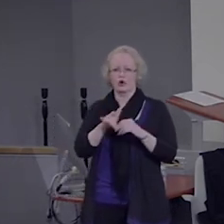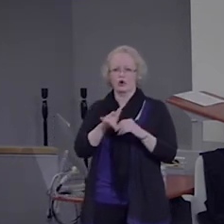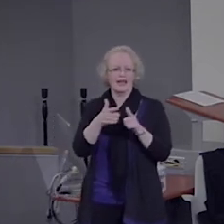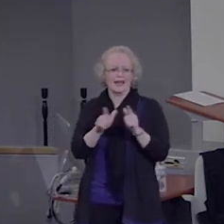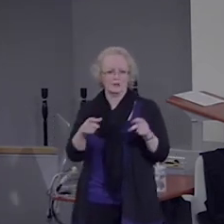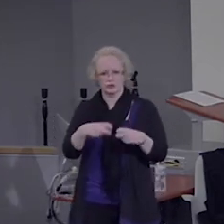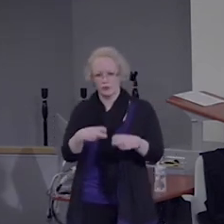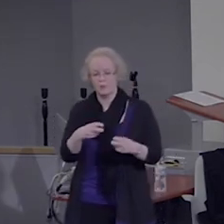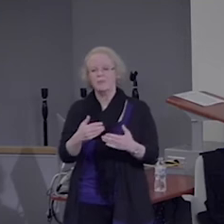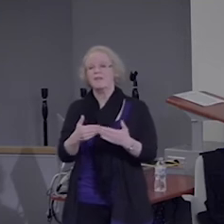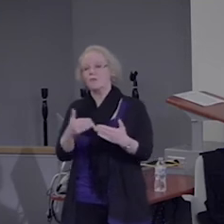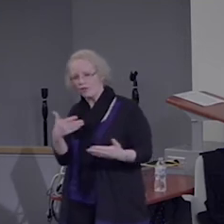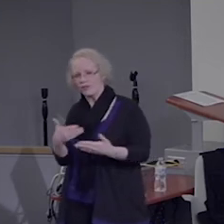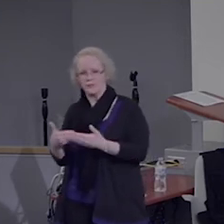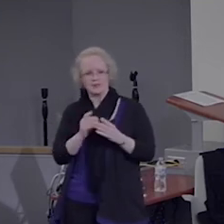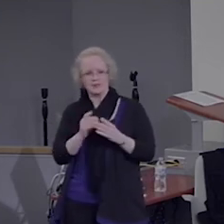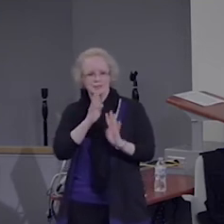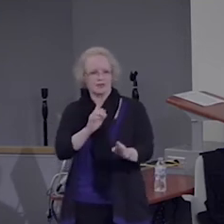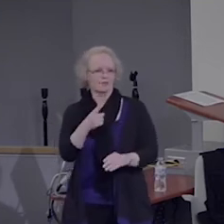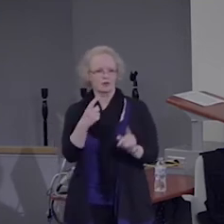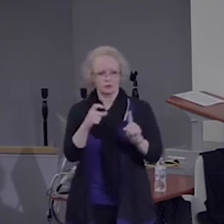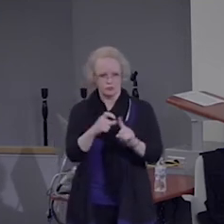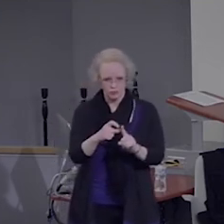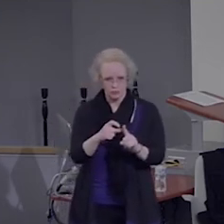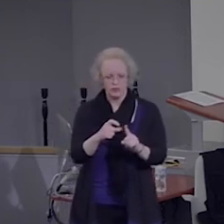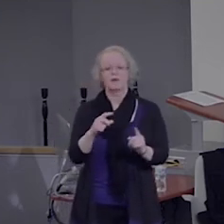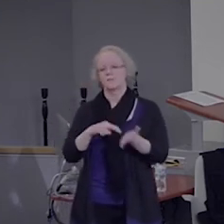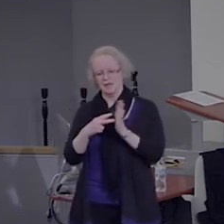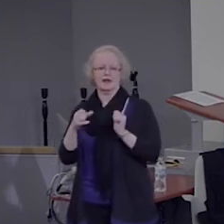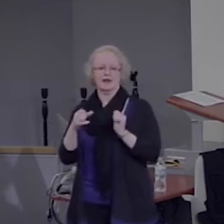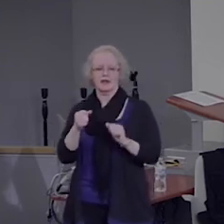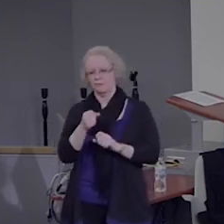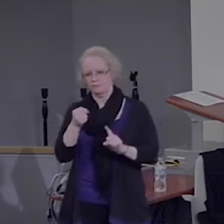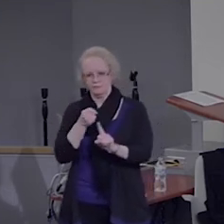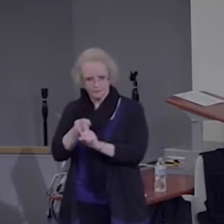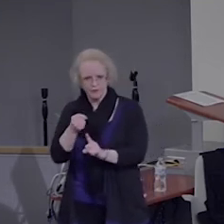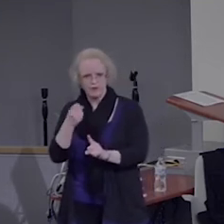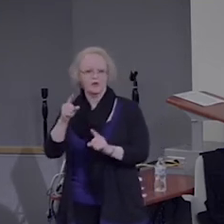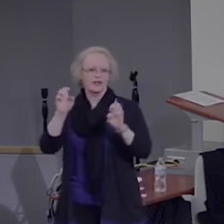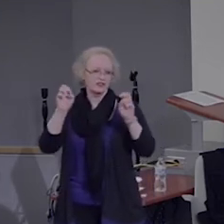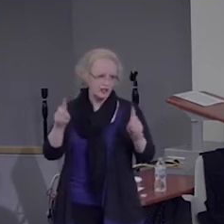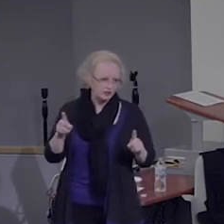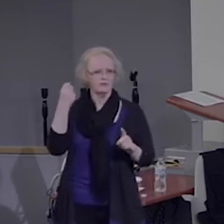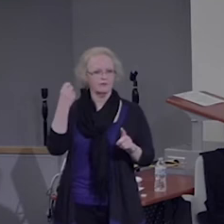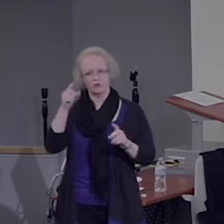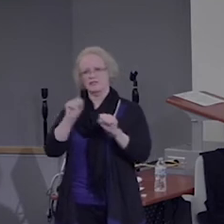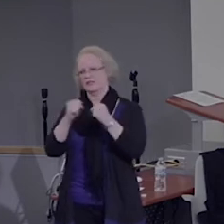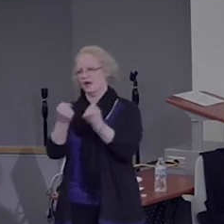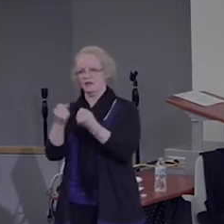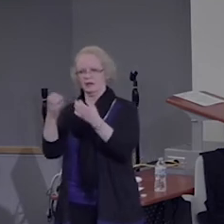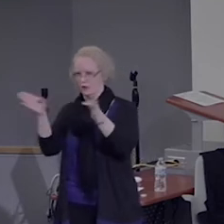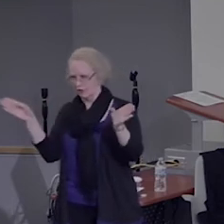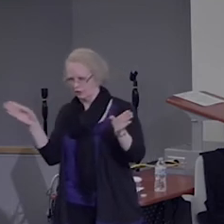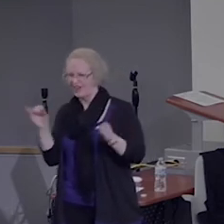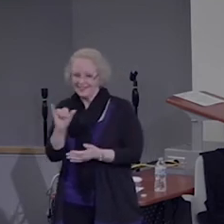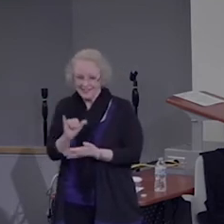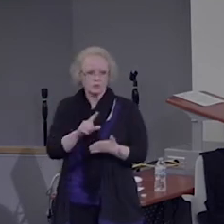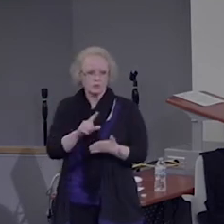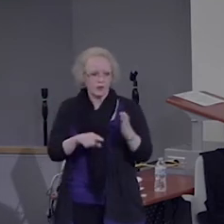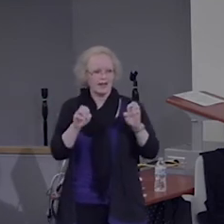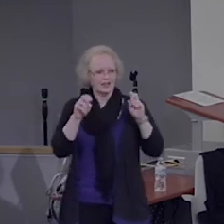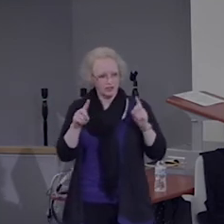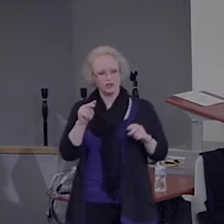babies speak their first word and thus could have far-reaching implications for education and for society at large and that's what educational